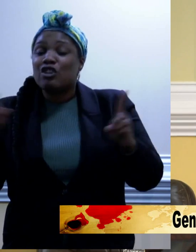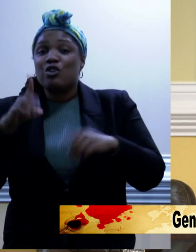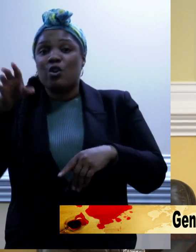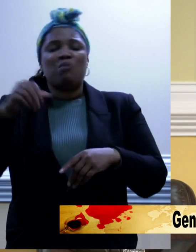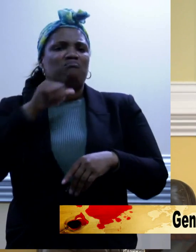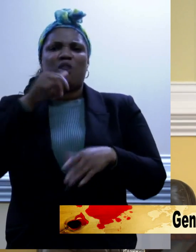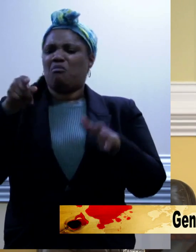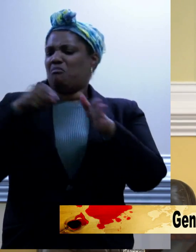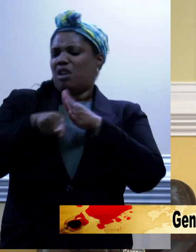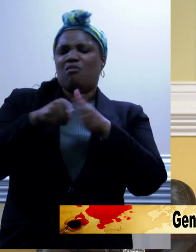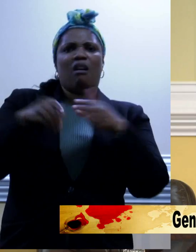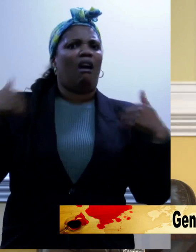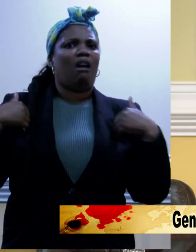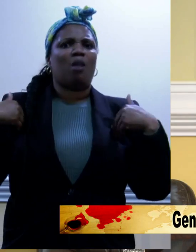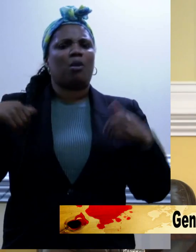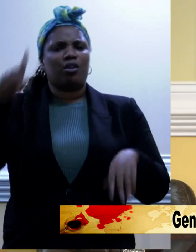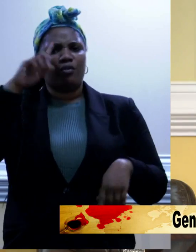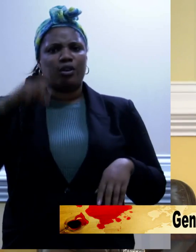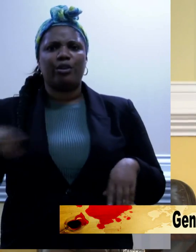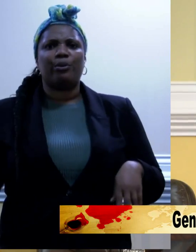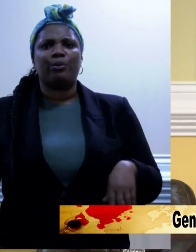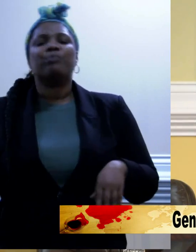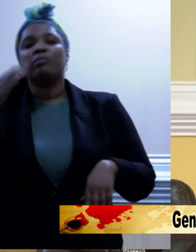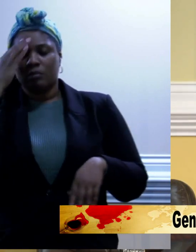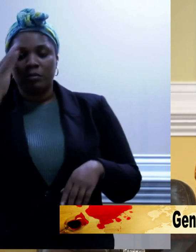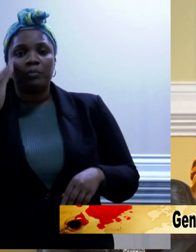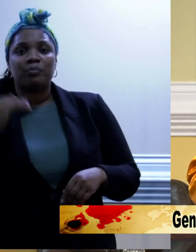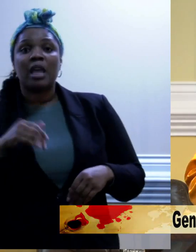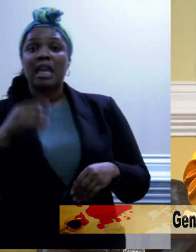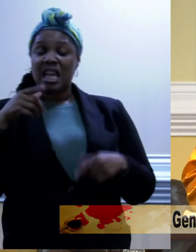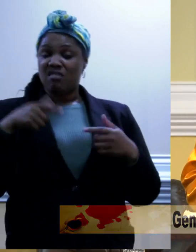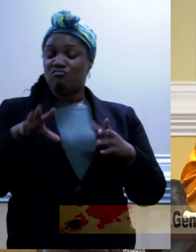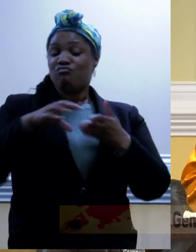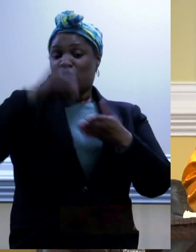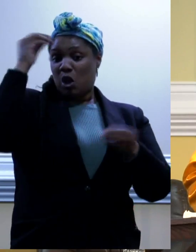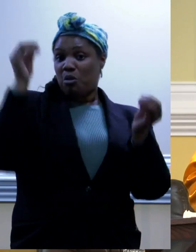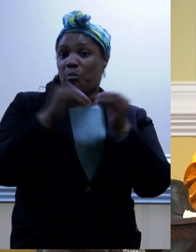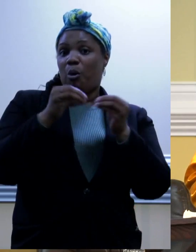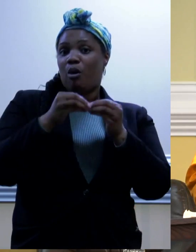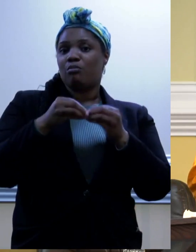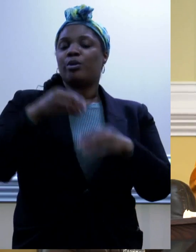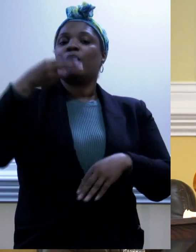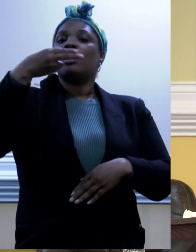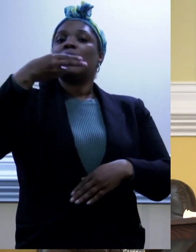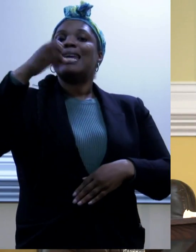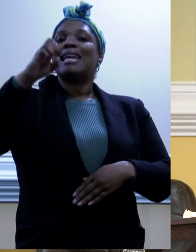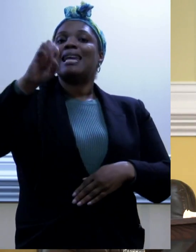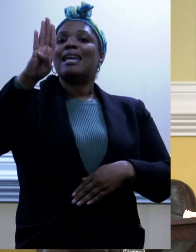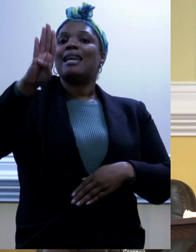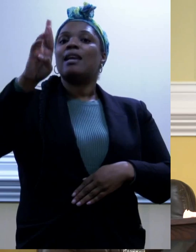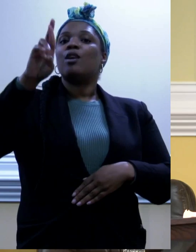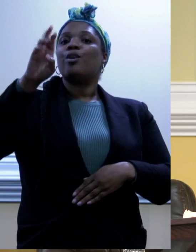animals for you. But let's look at him. Let's pursue this Melchizedek. Let's go into Hebrews, the 7th chapter.